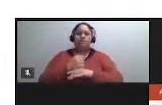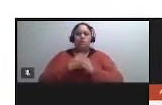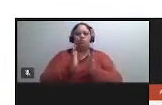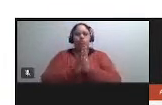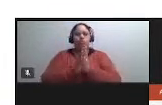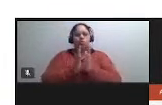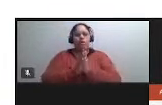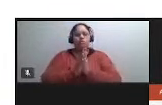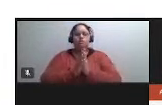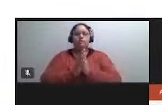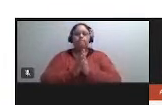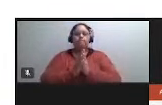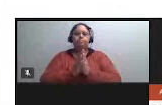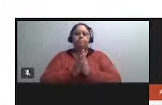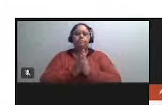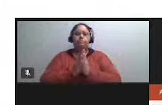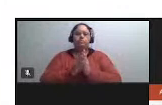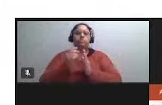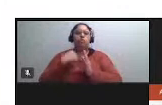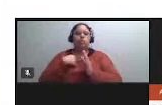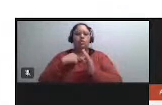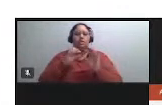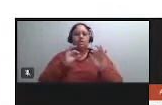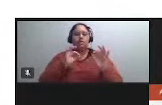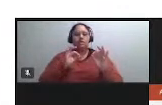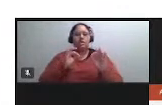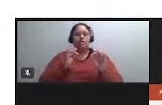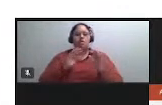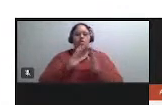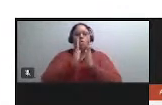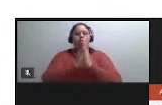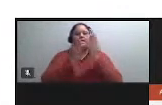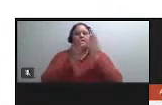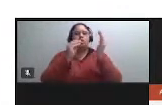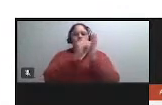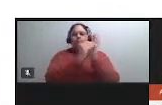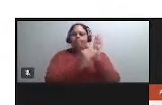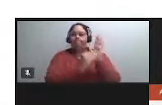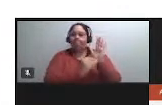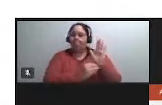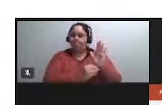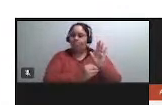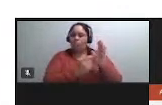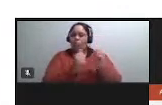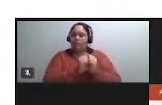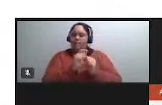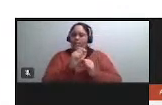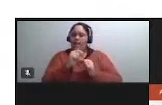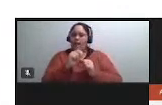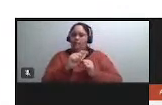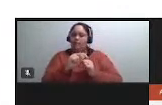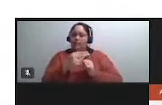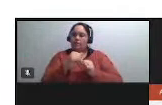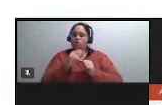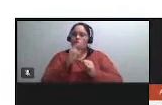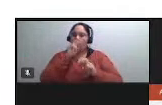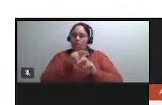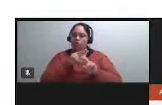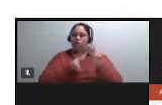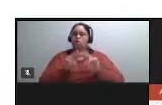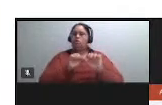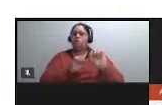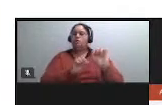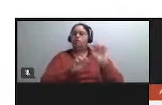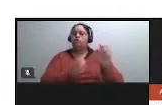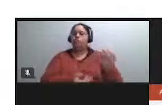sort of we raised expectations with the Chetanati, so we need to address those issues